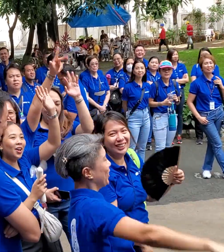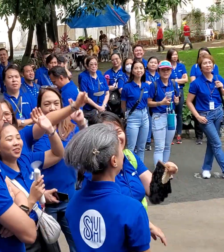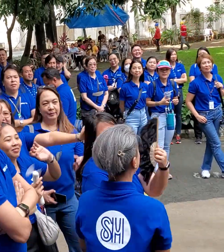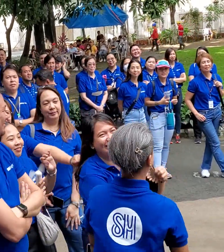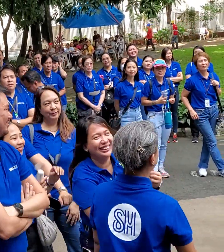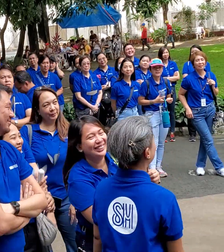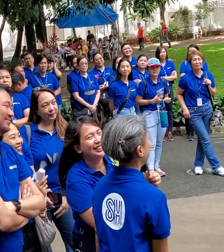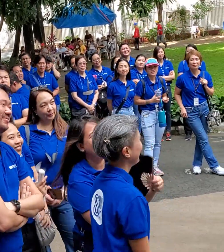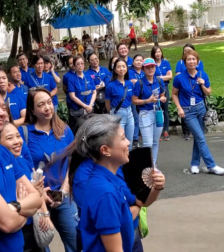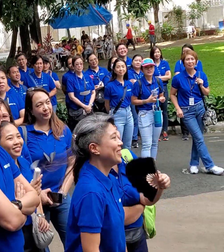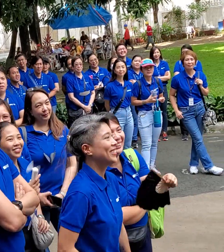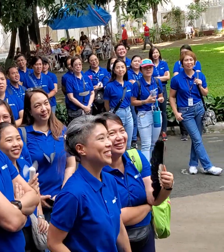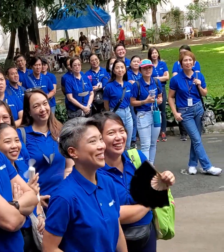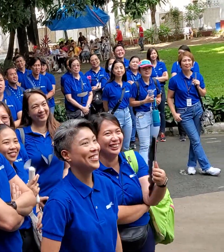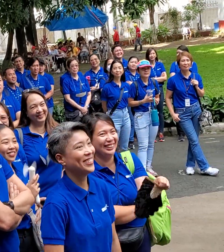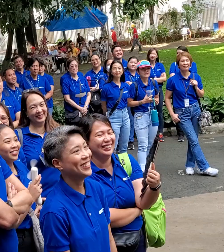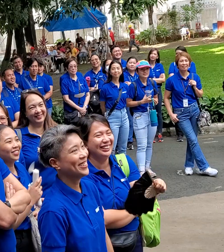Ayan.